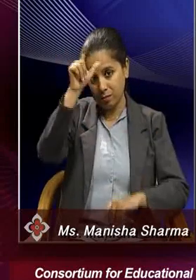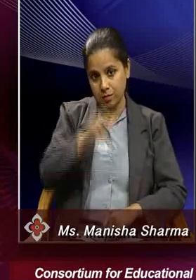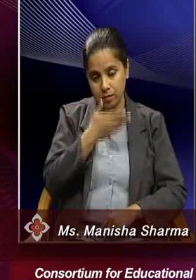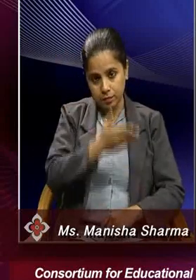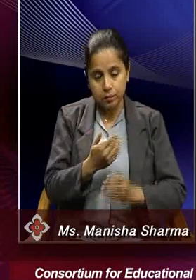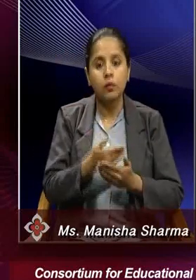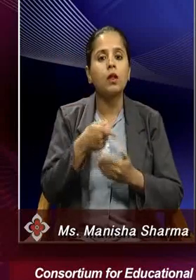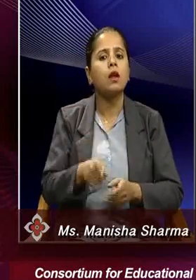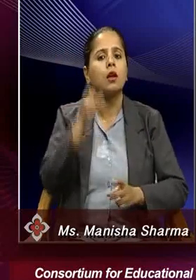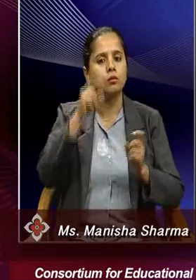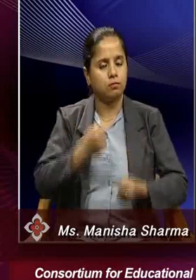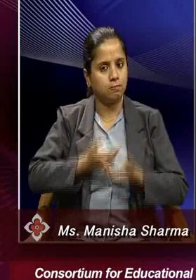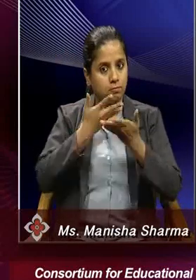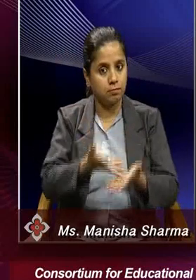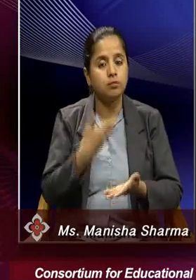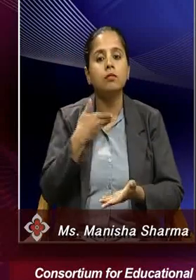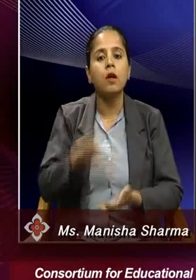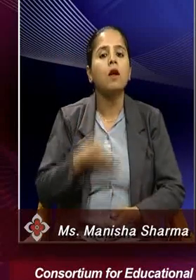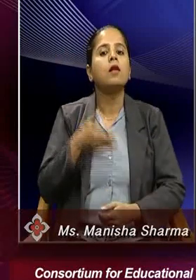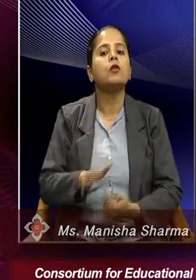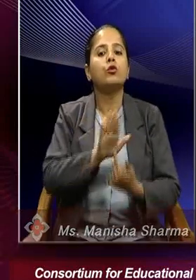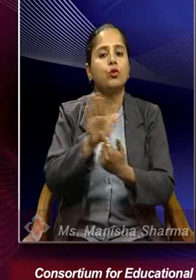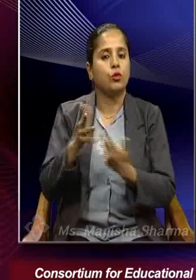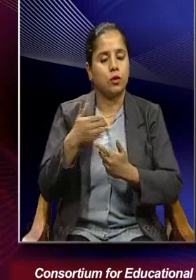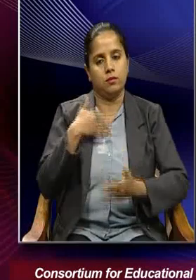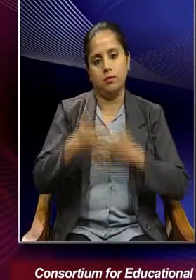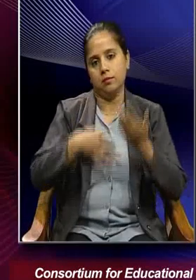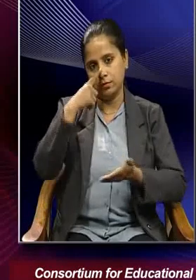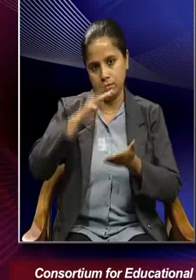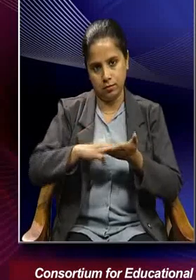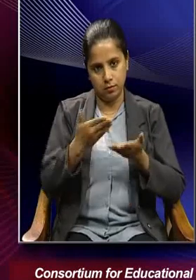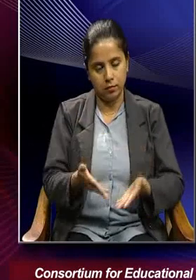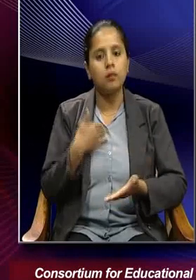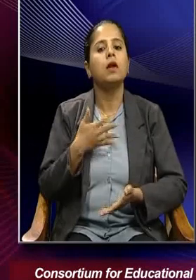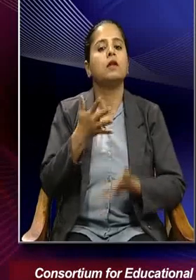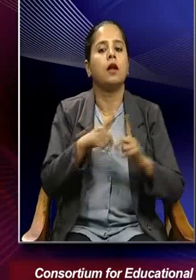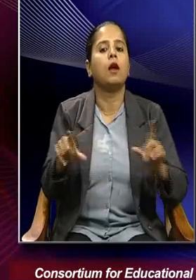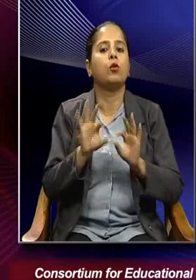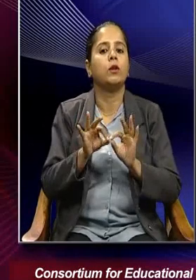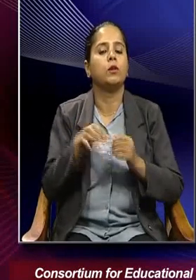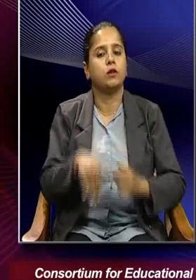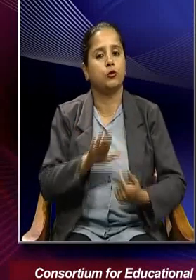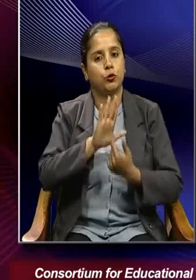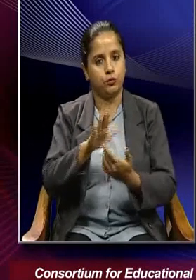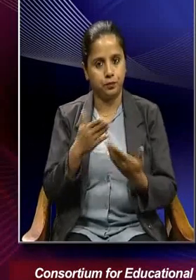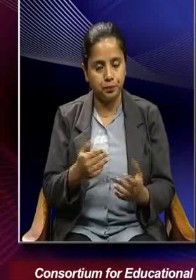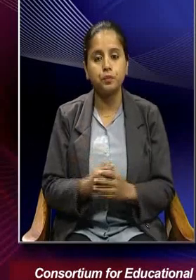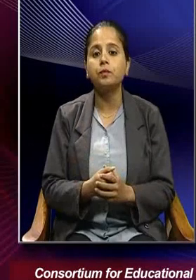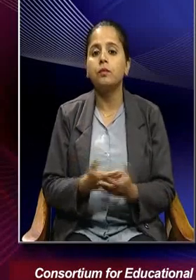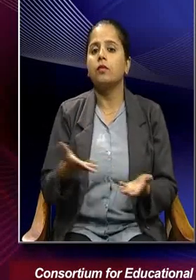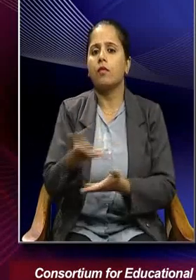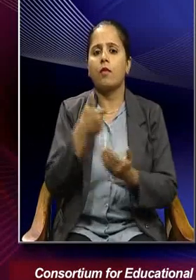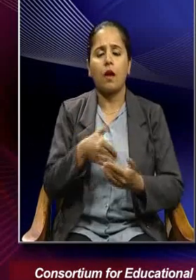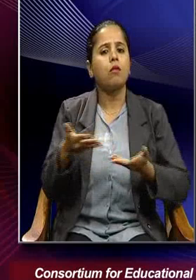with the symbolic expression, and in the studio we have Manisha Sharma with us as an interpreter. And as